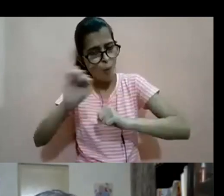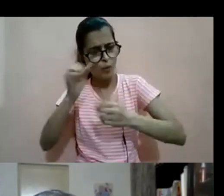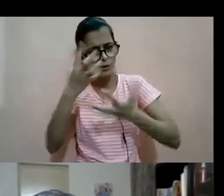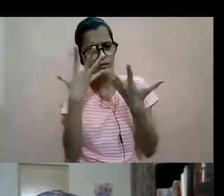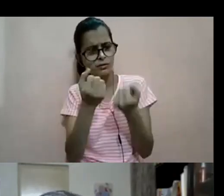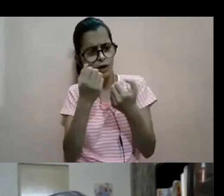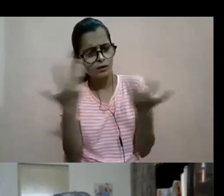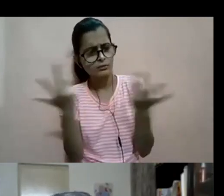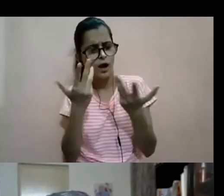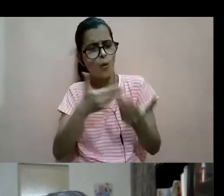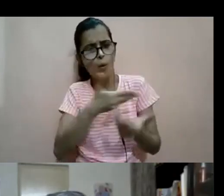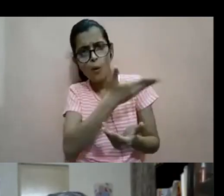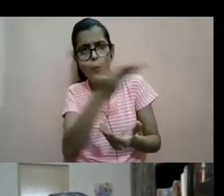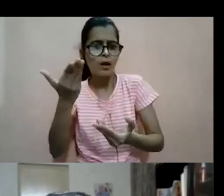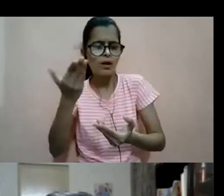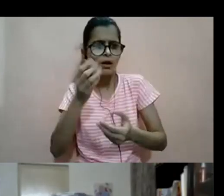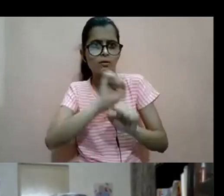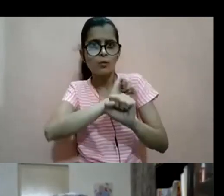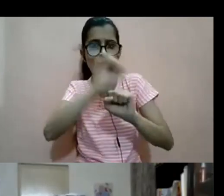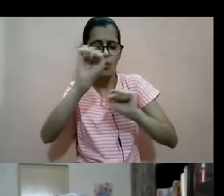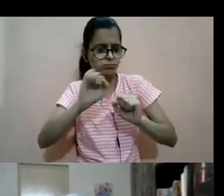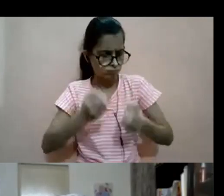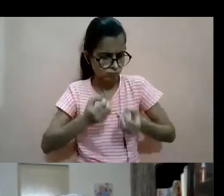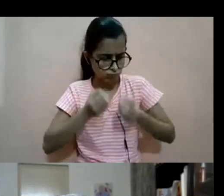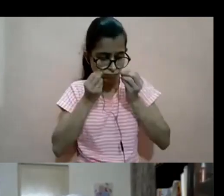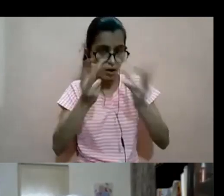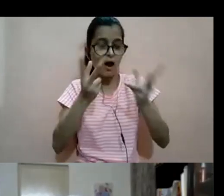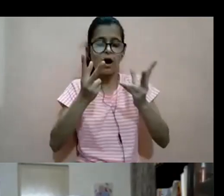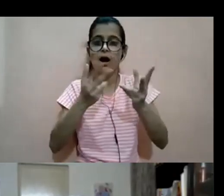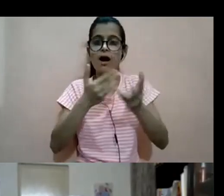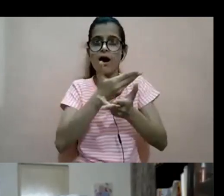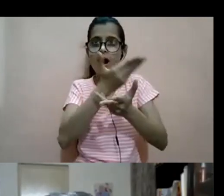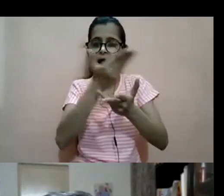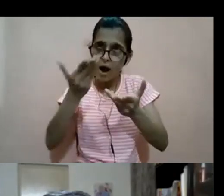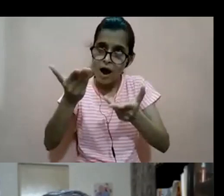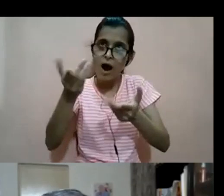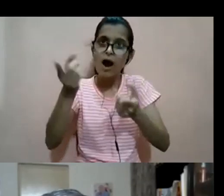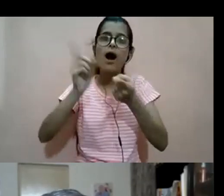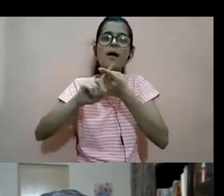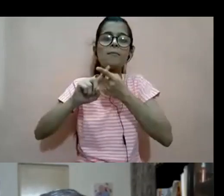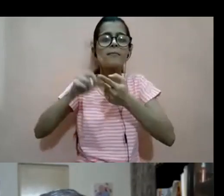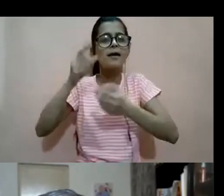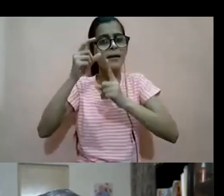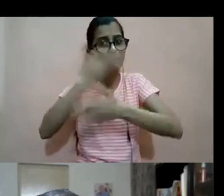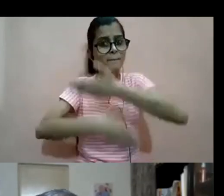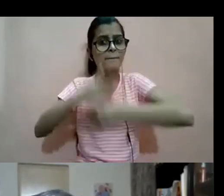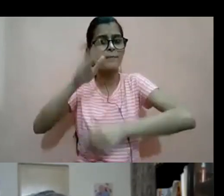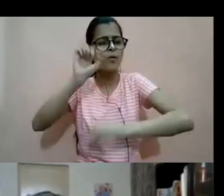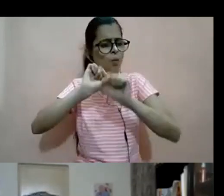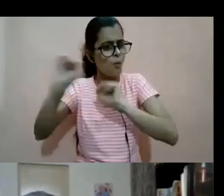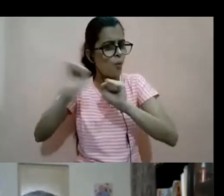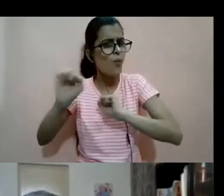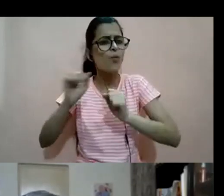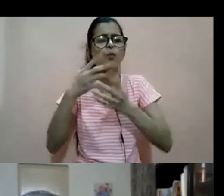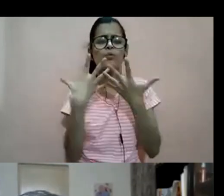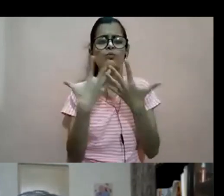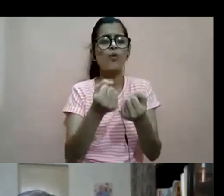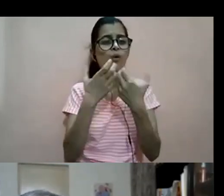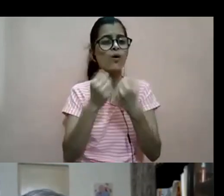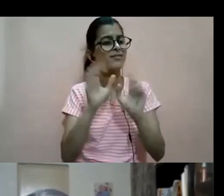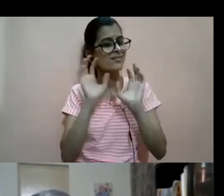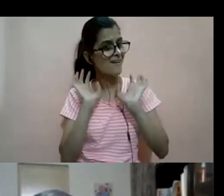our eyes to a number of nuances that perhaps were laying hidden in